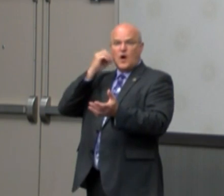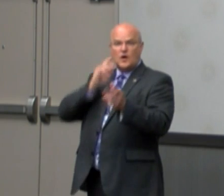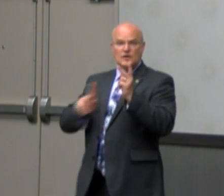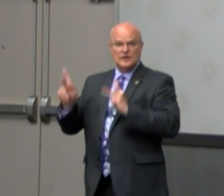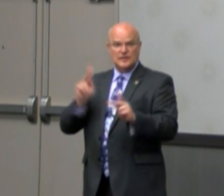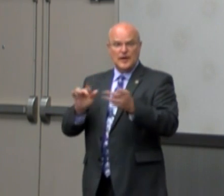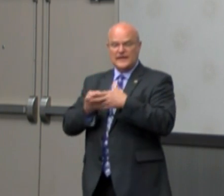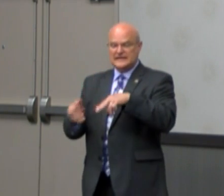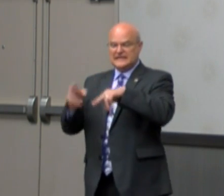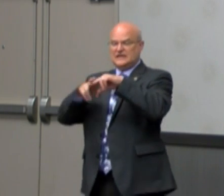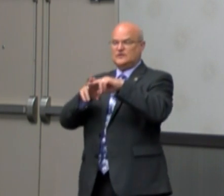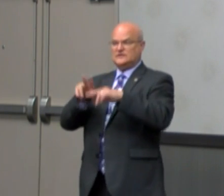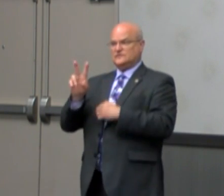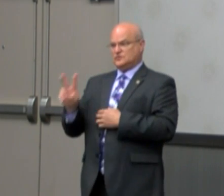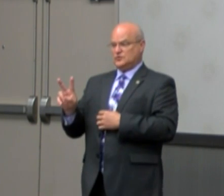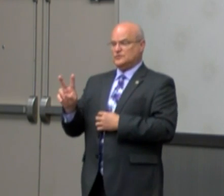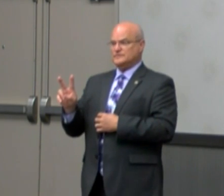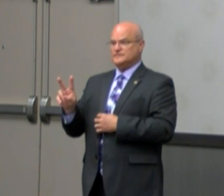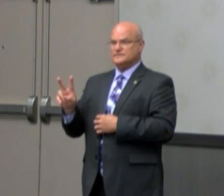residents. That's an increase of